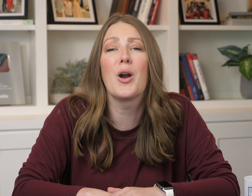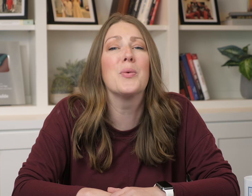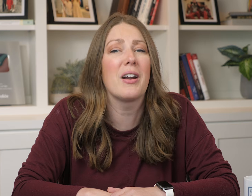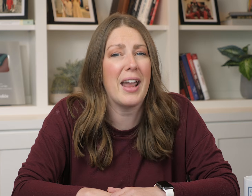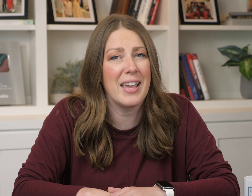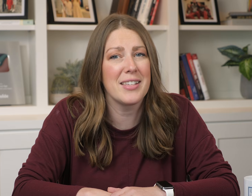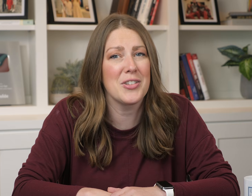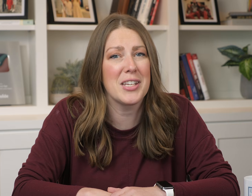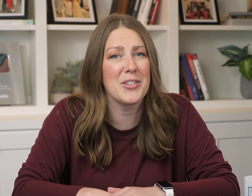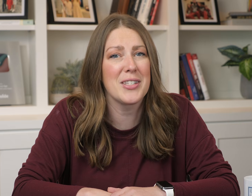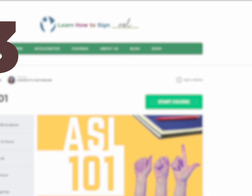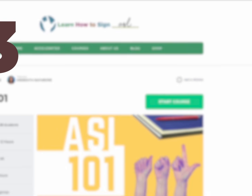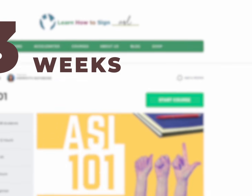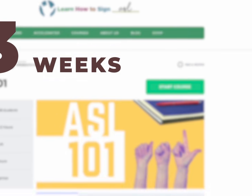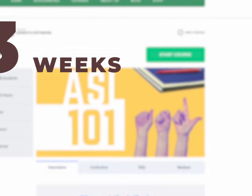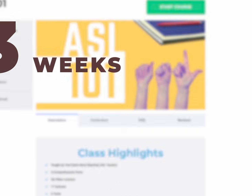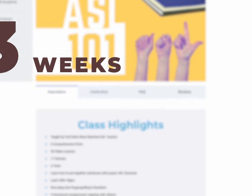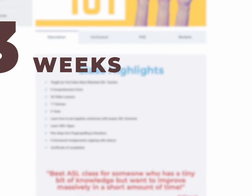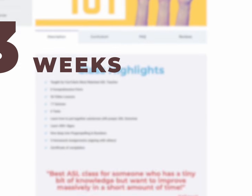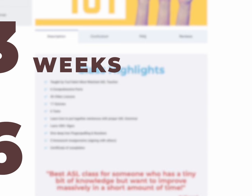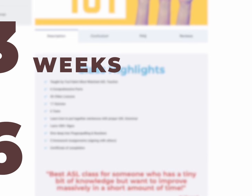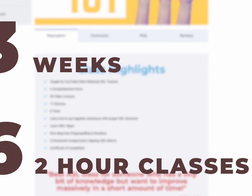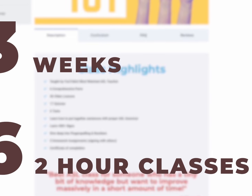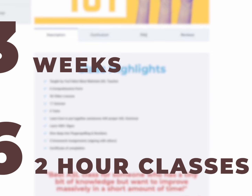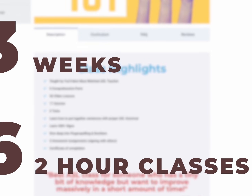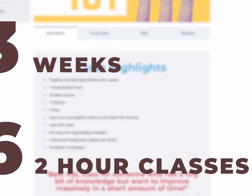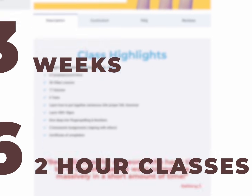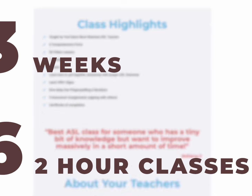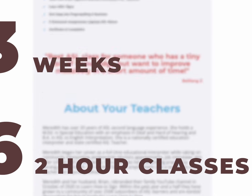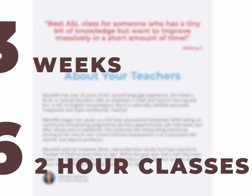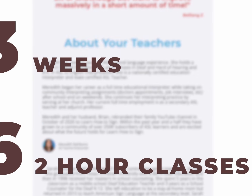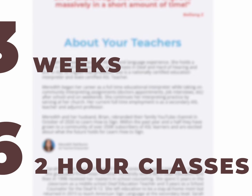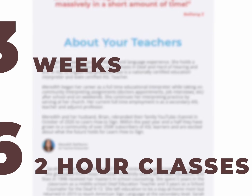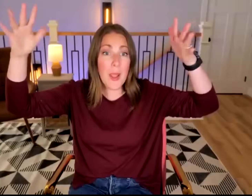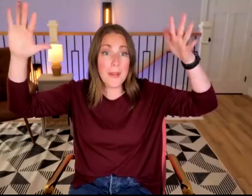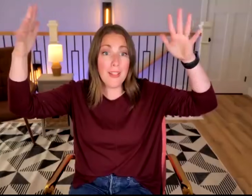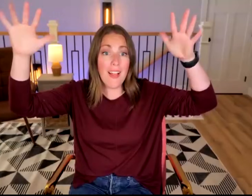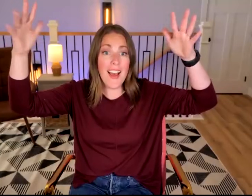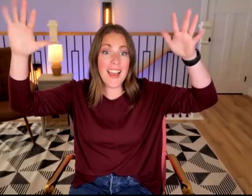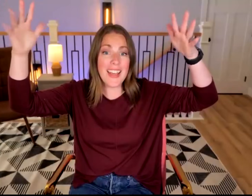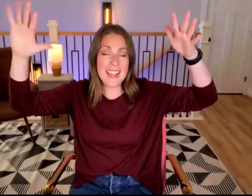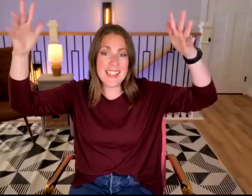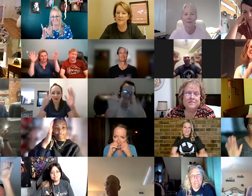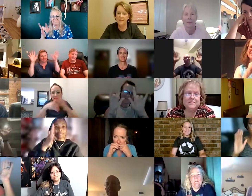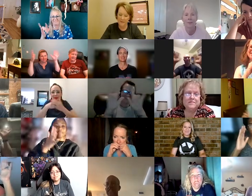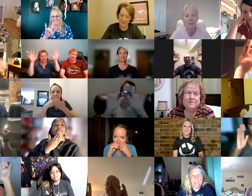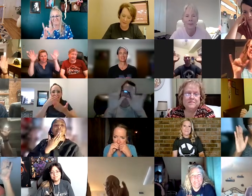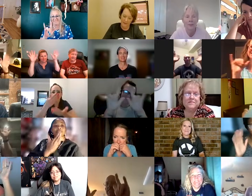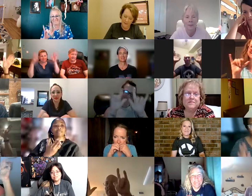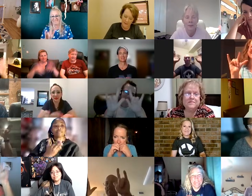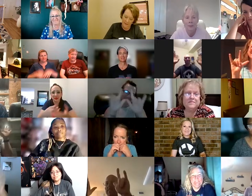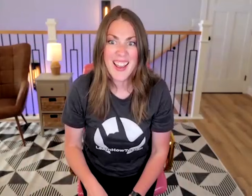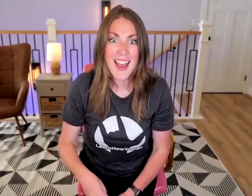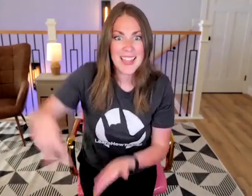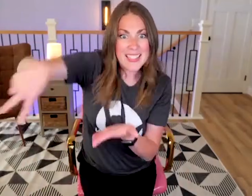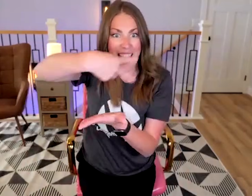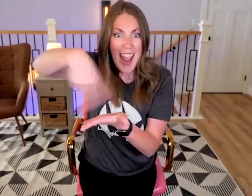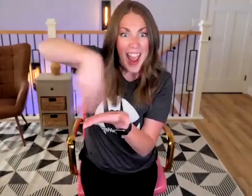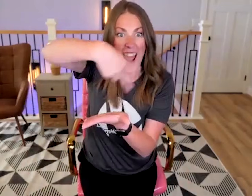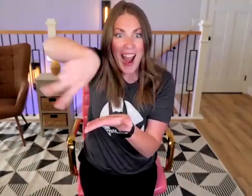their ASL skills. These intensives consist of 6 live classes, all in 3 jam-packed weeks. These are not only